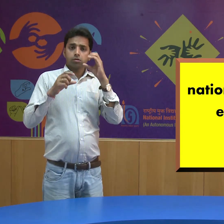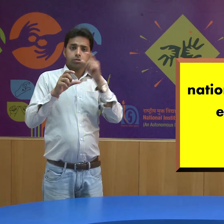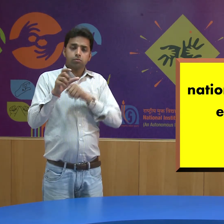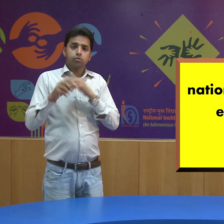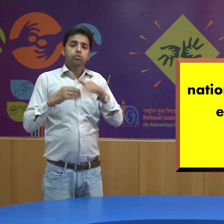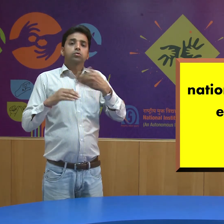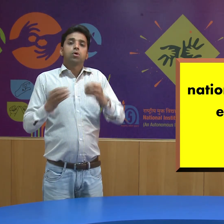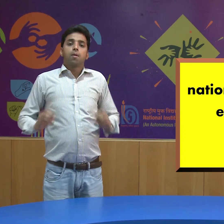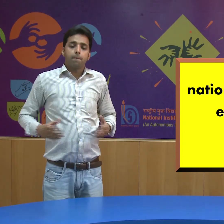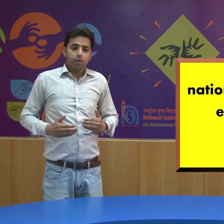Literacy Mission.